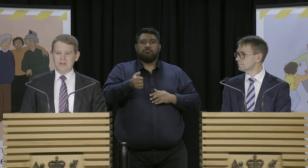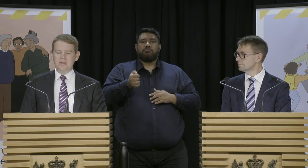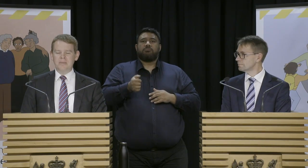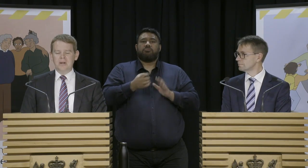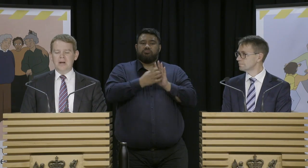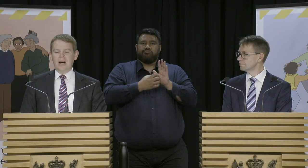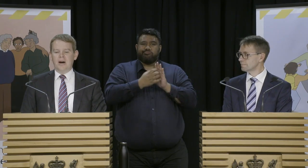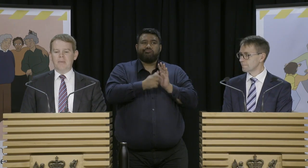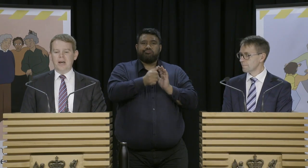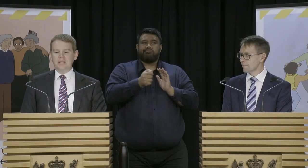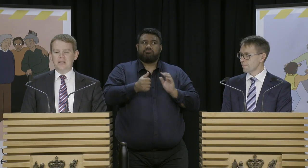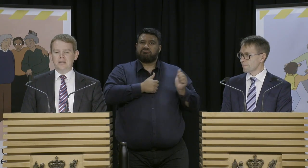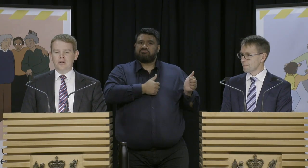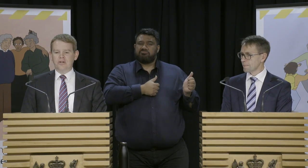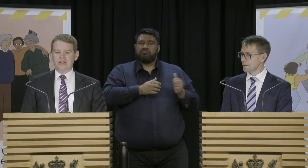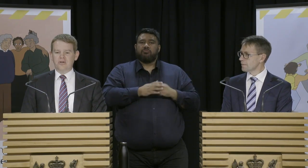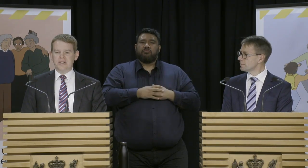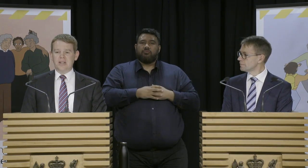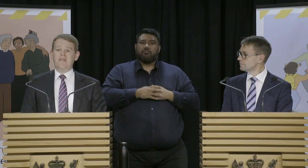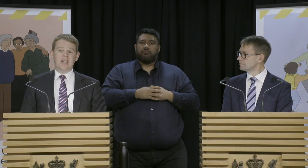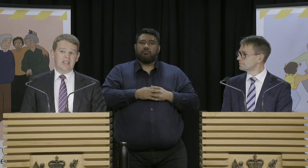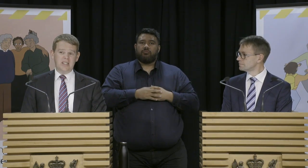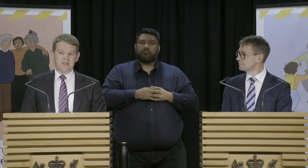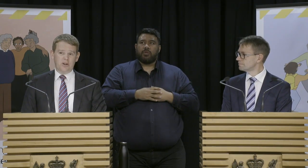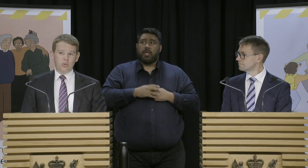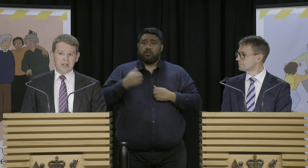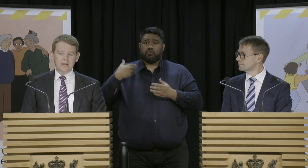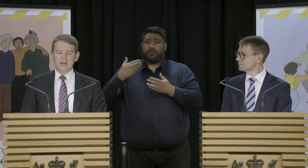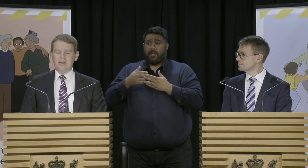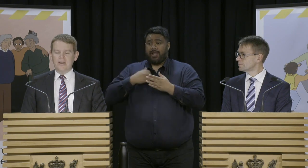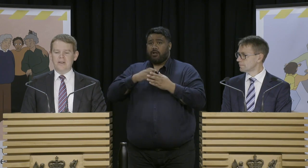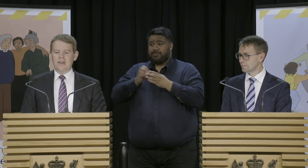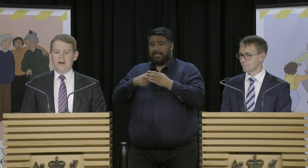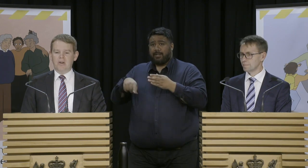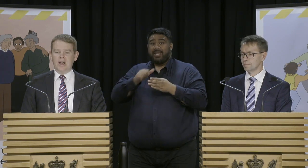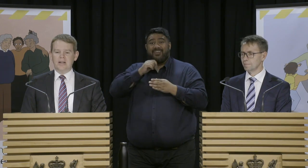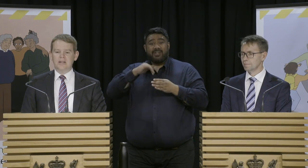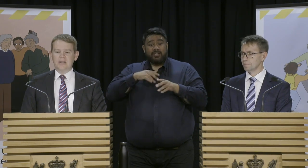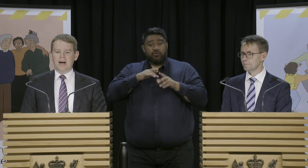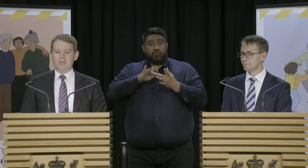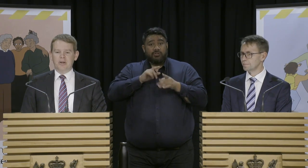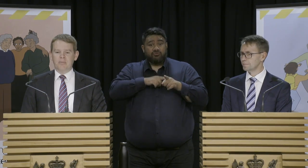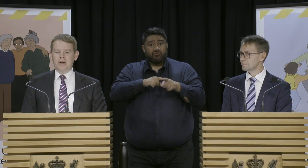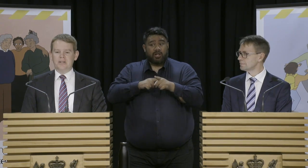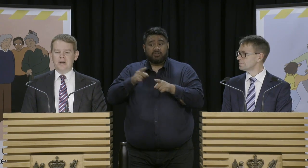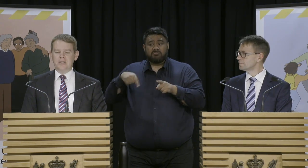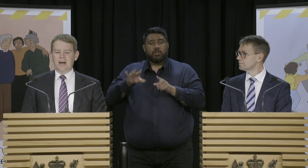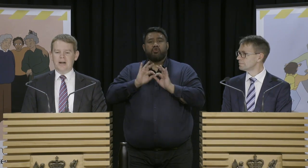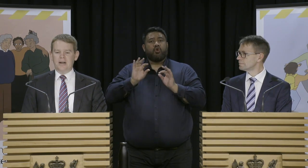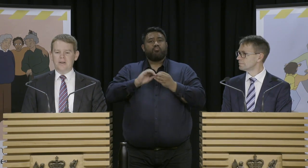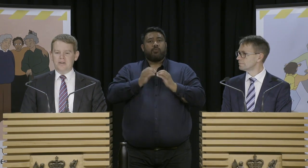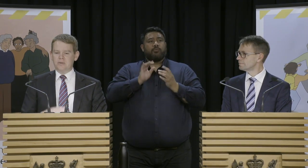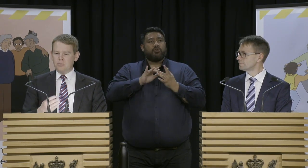app system, and that the contact tracers haven't had any difficulty in that regard. Bearing in mind